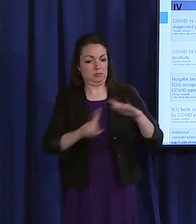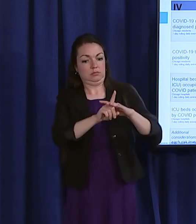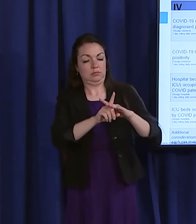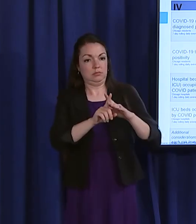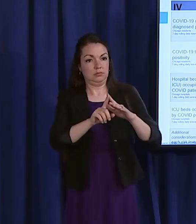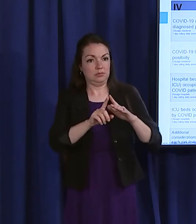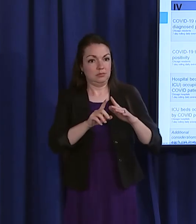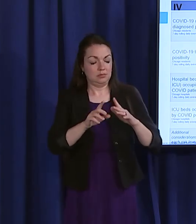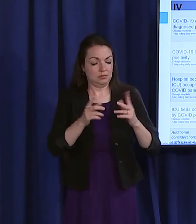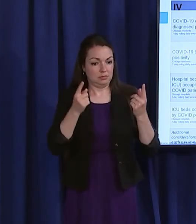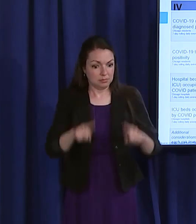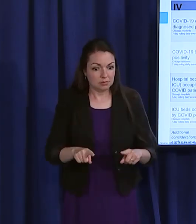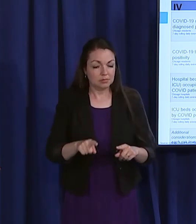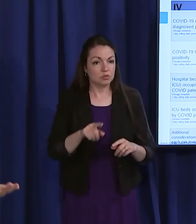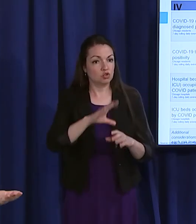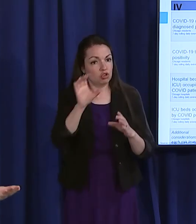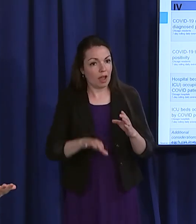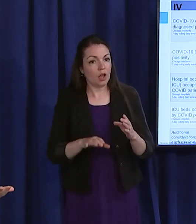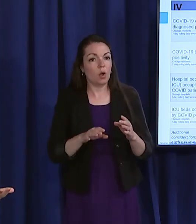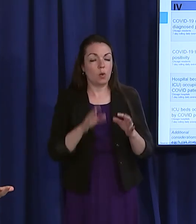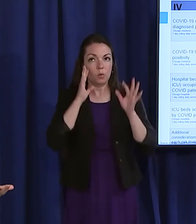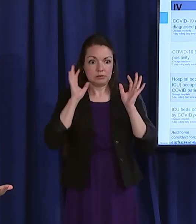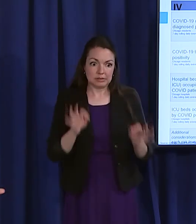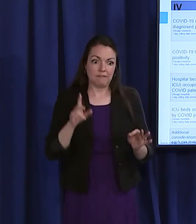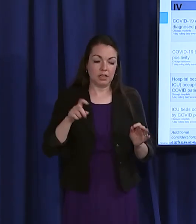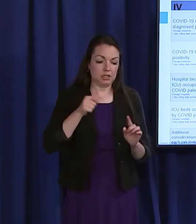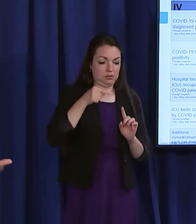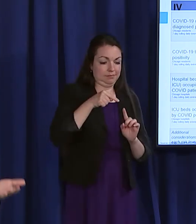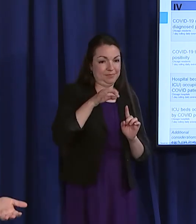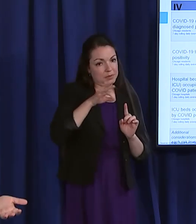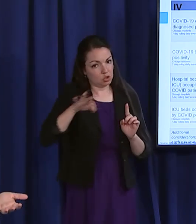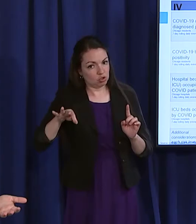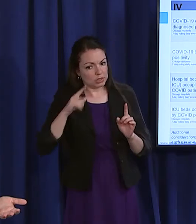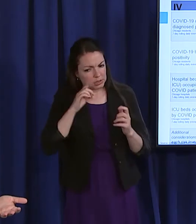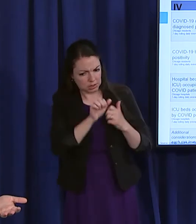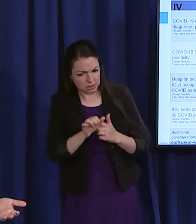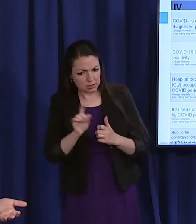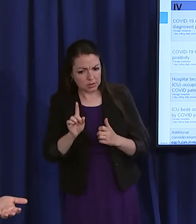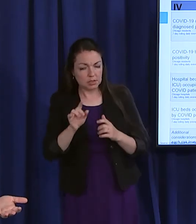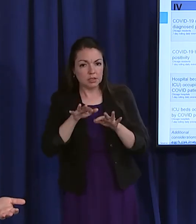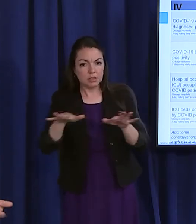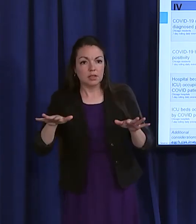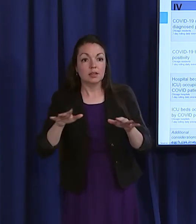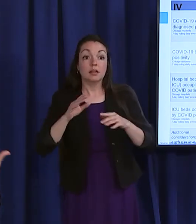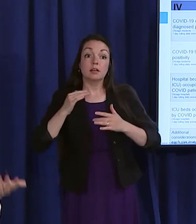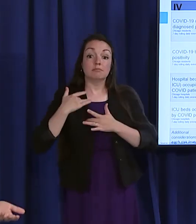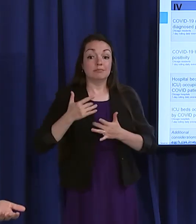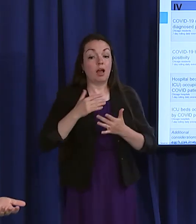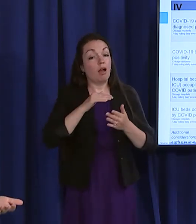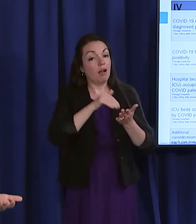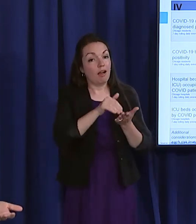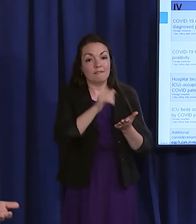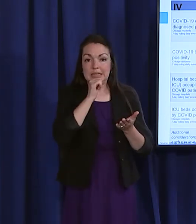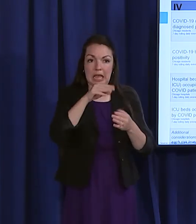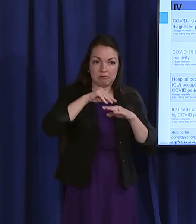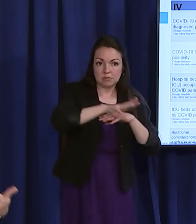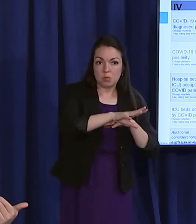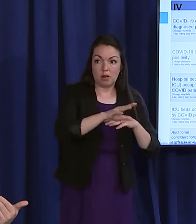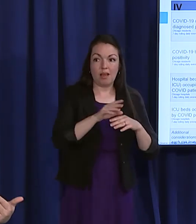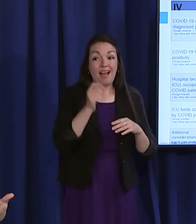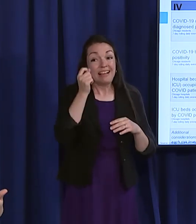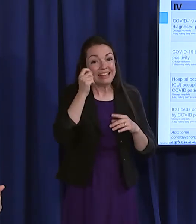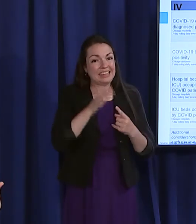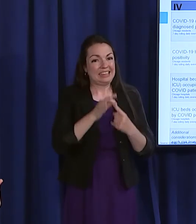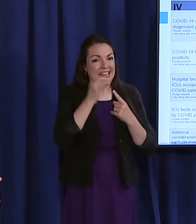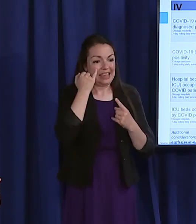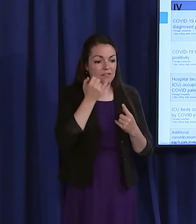do a lot of contact tracing around it, but we almost never see it spread unless it's in a highly unvaccinated population. Like if it gets into a daycare, we see